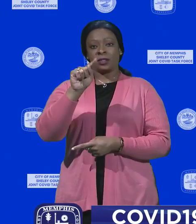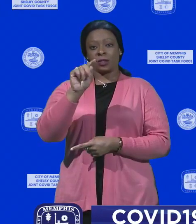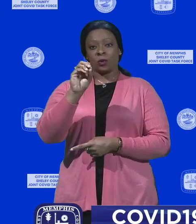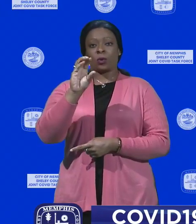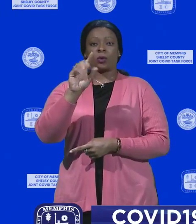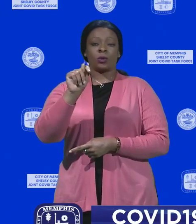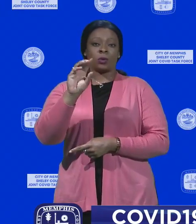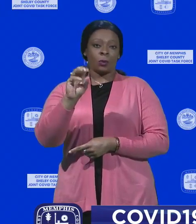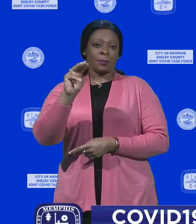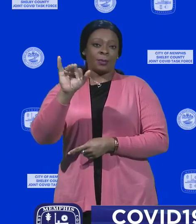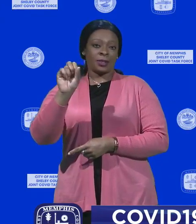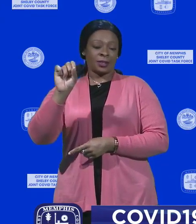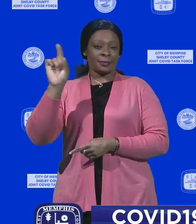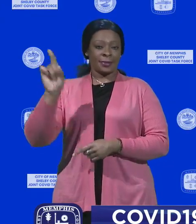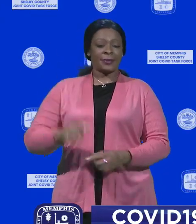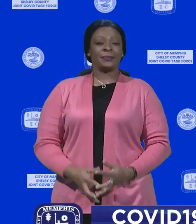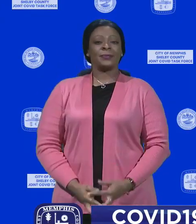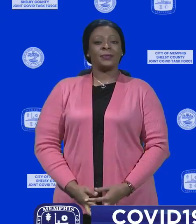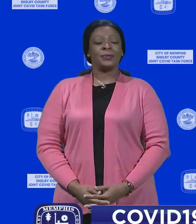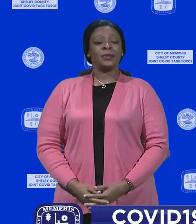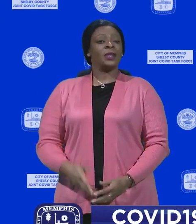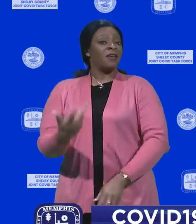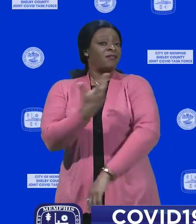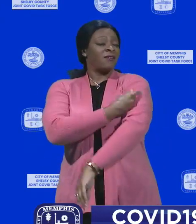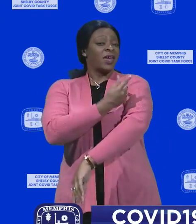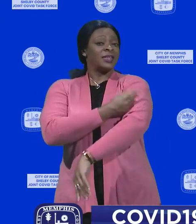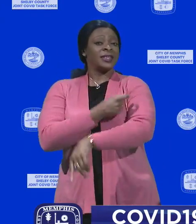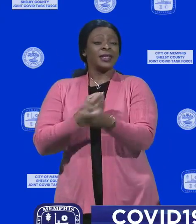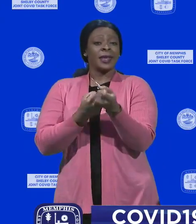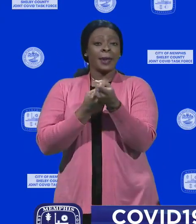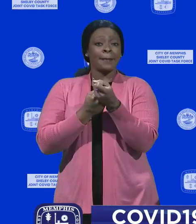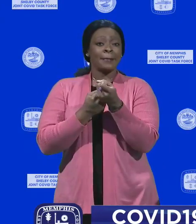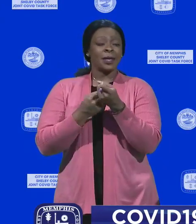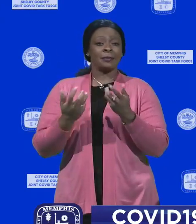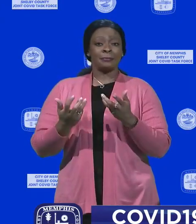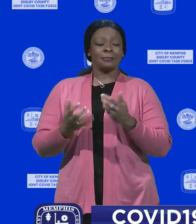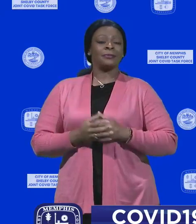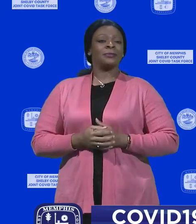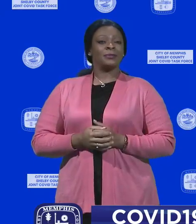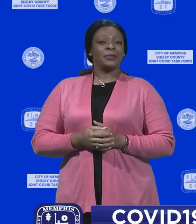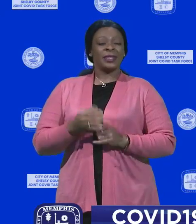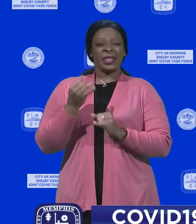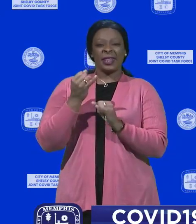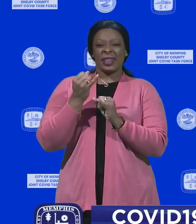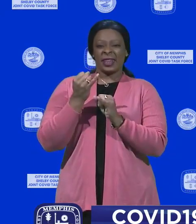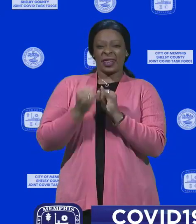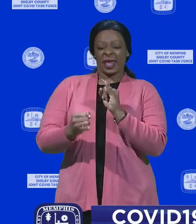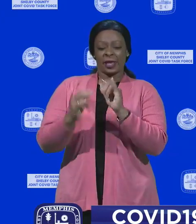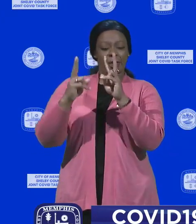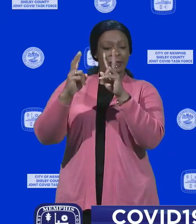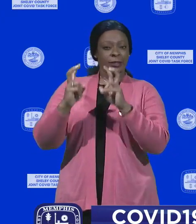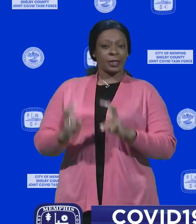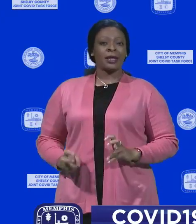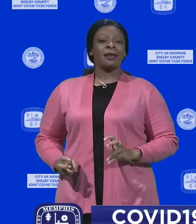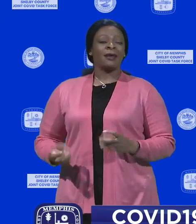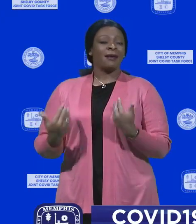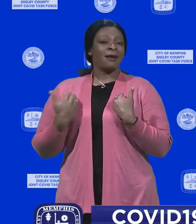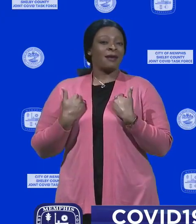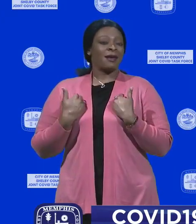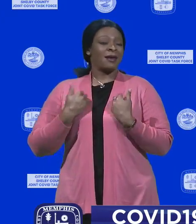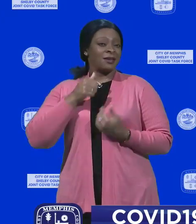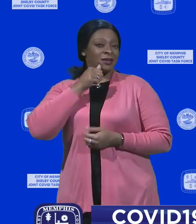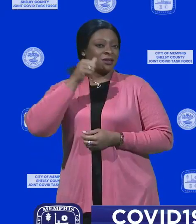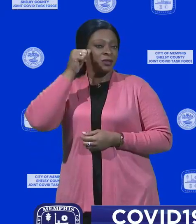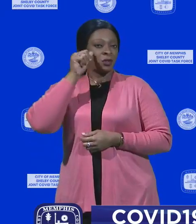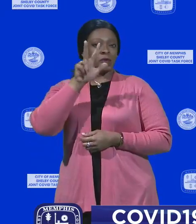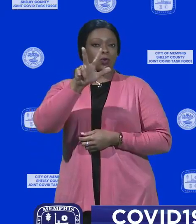in Mississippi. In terms of our vaccine campaign, in the last analysis, we had